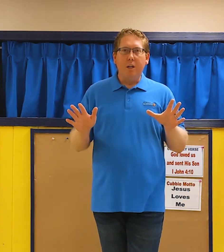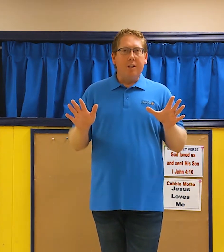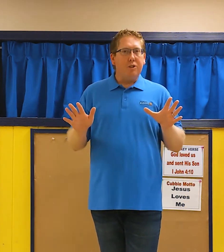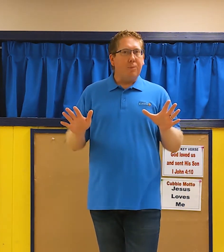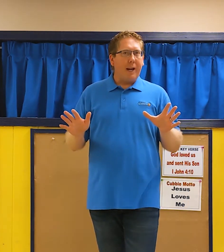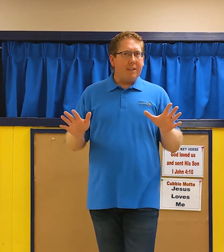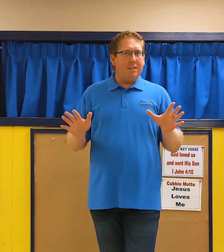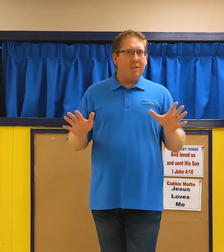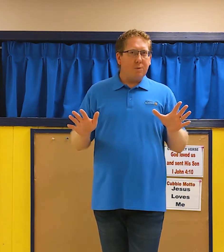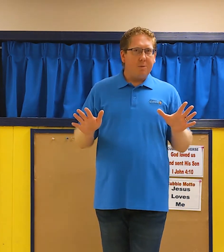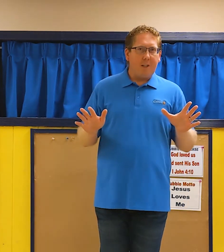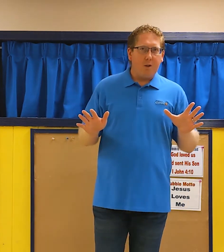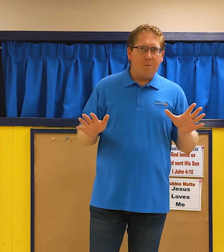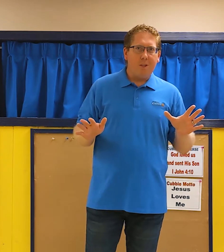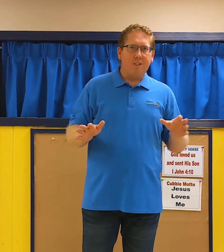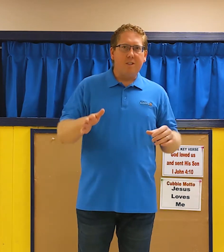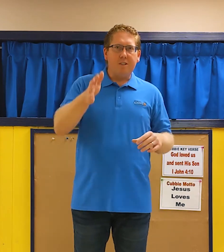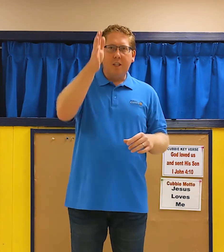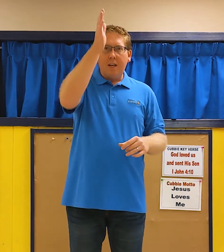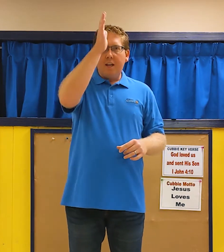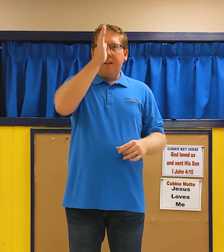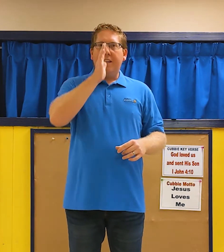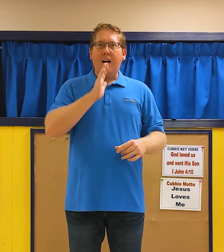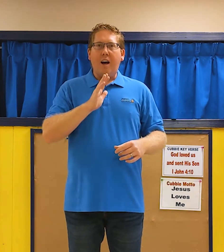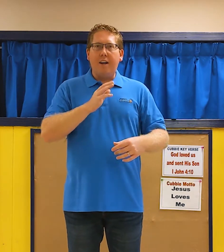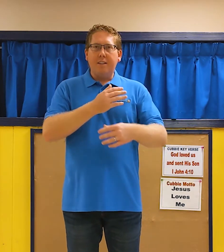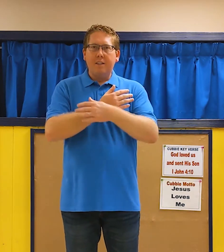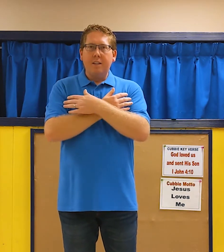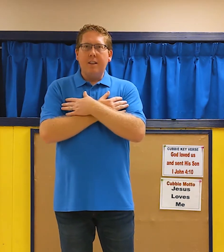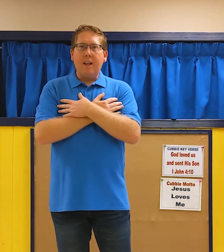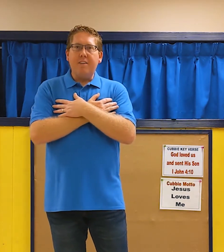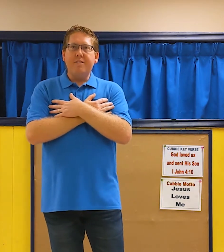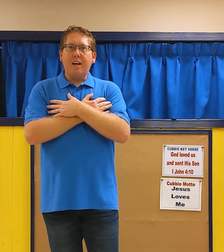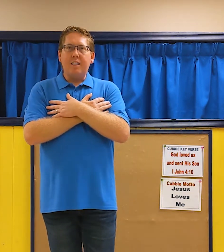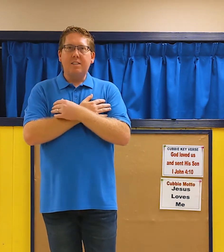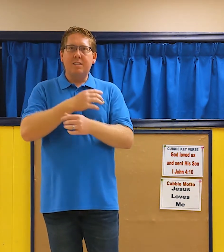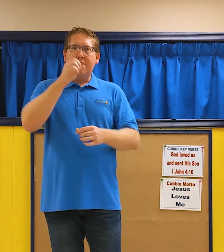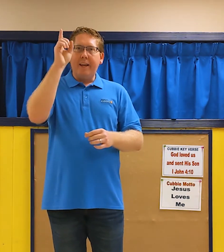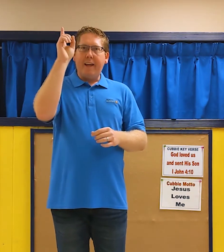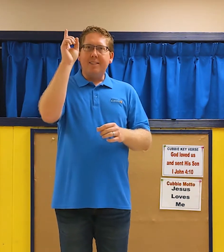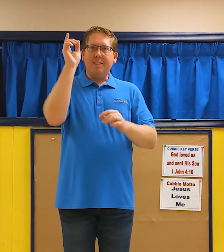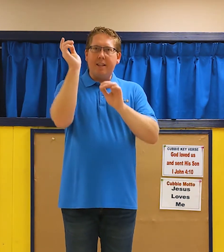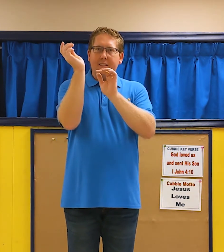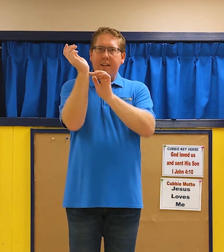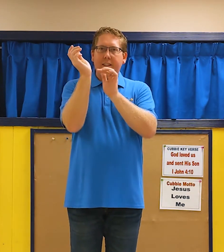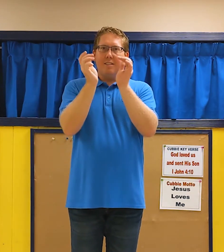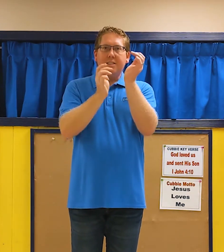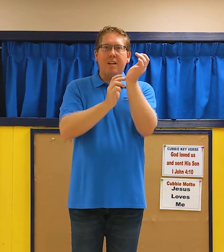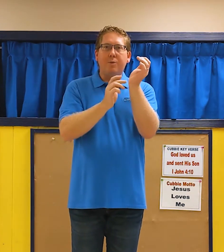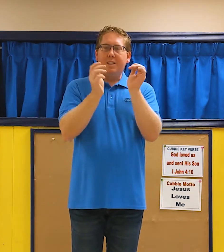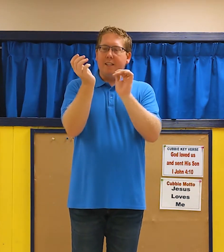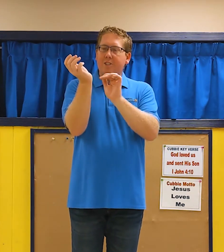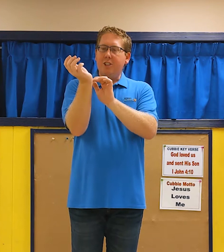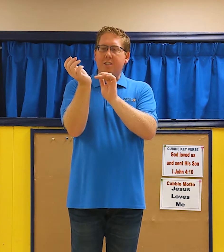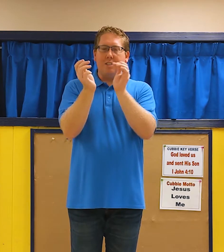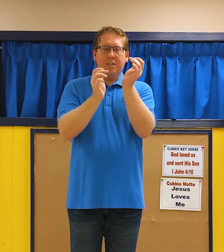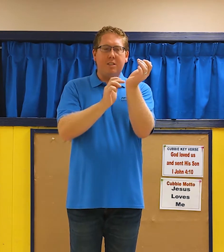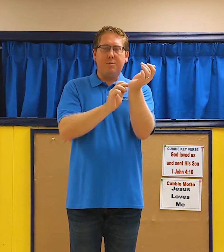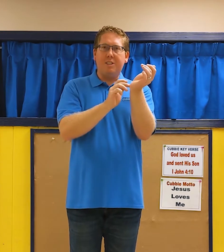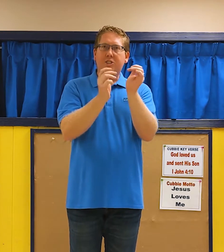So practice this with me at home, boys and girls. God loved us and sent his son. We say Jesus. This means